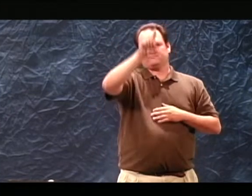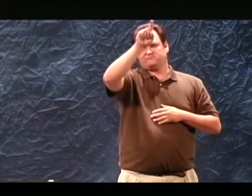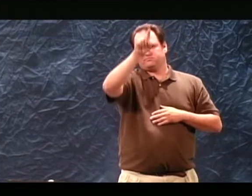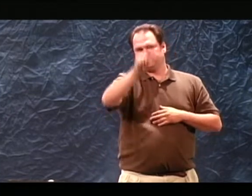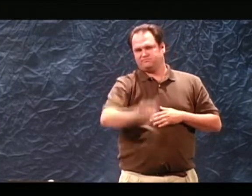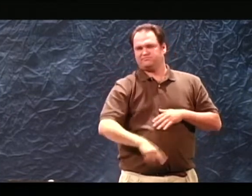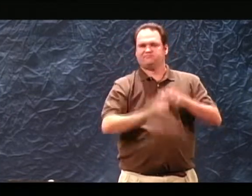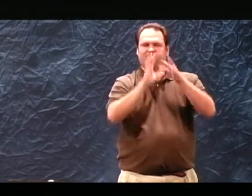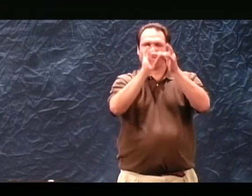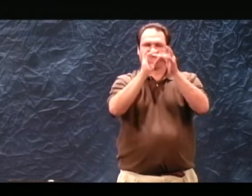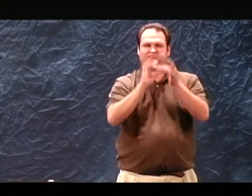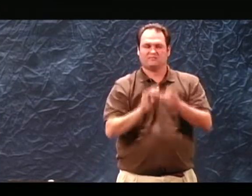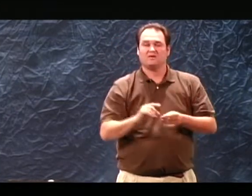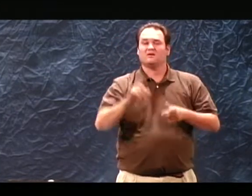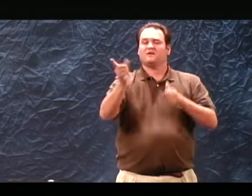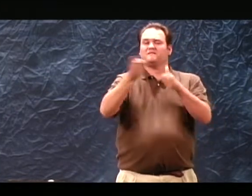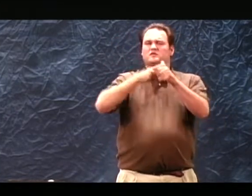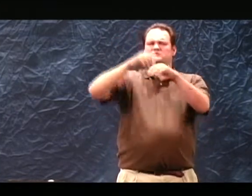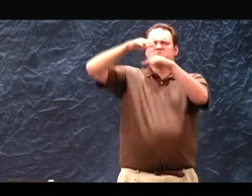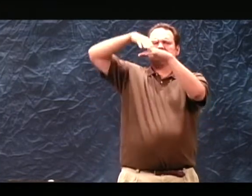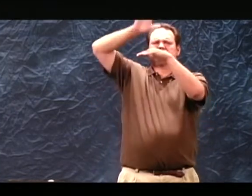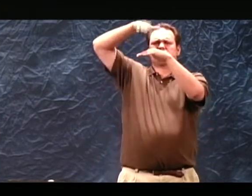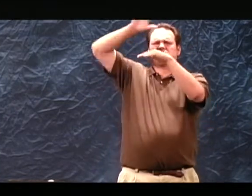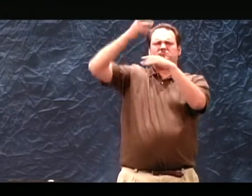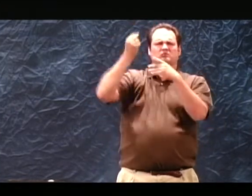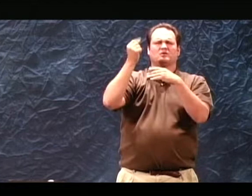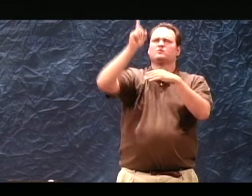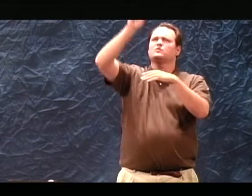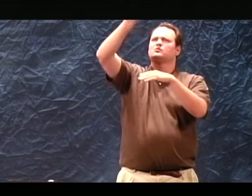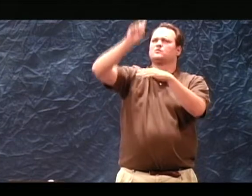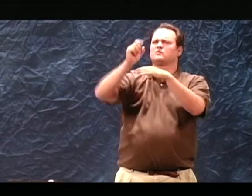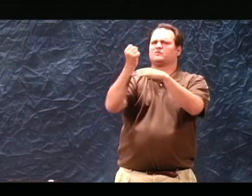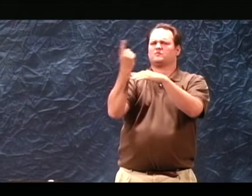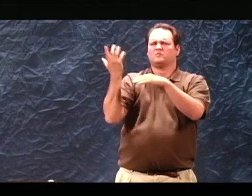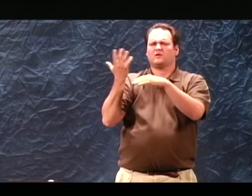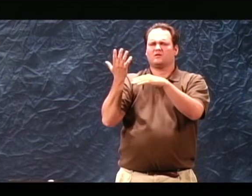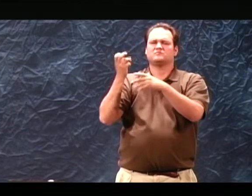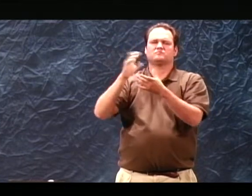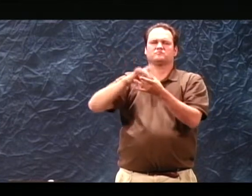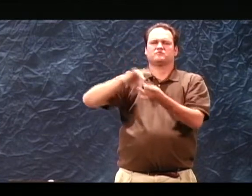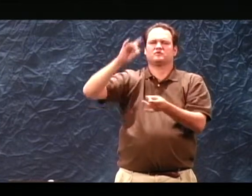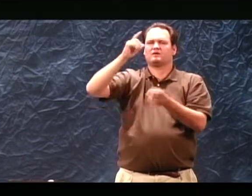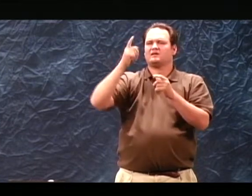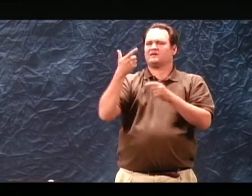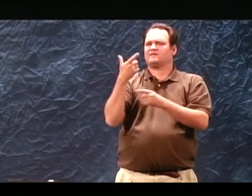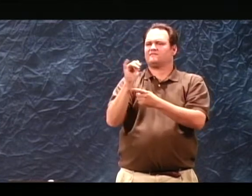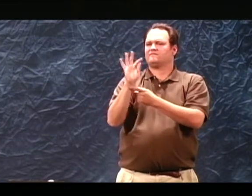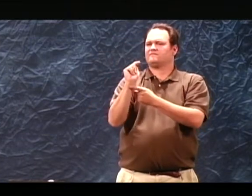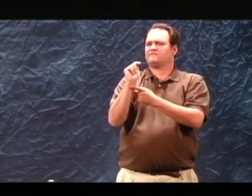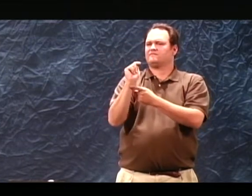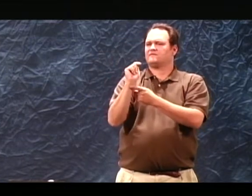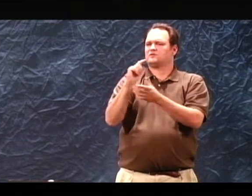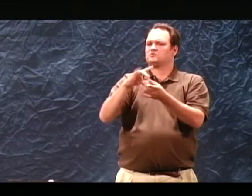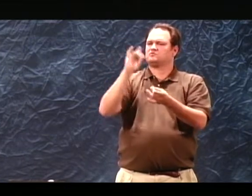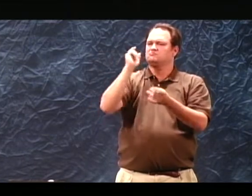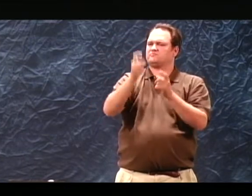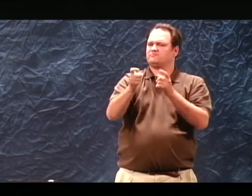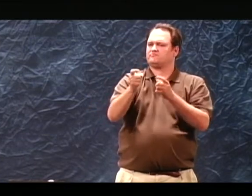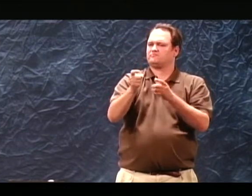we're going to be looking at language at first corinthians chapter 12 beginning verse 12 now to 30 one which